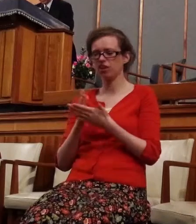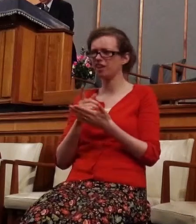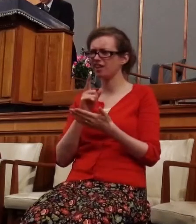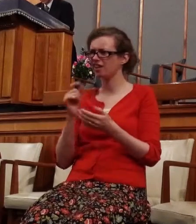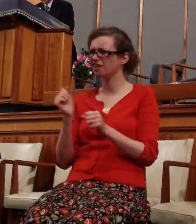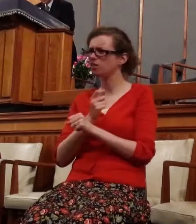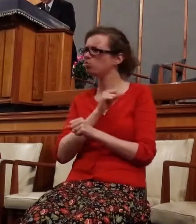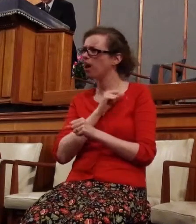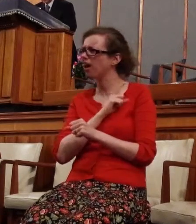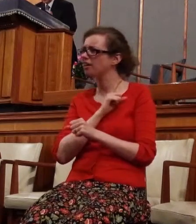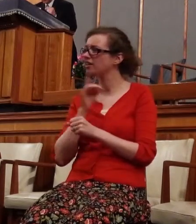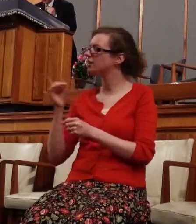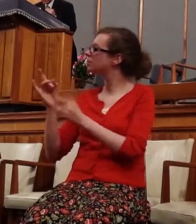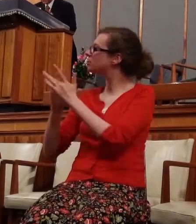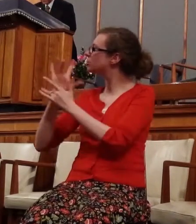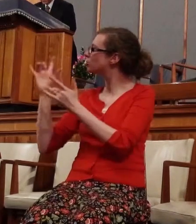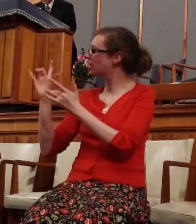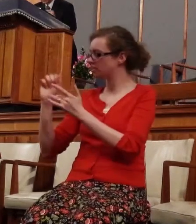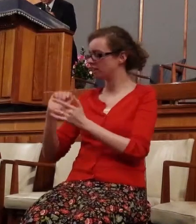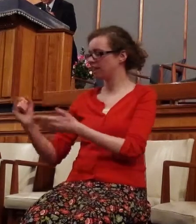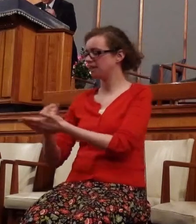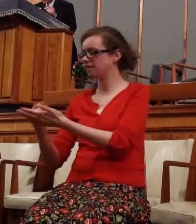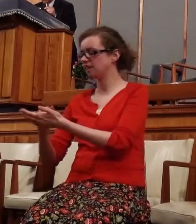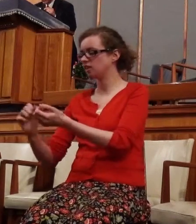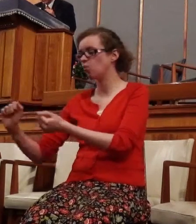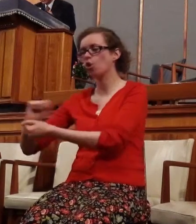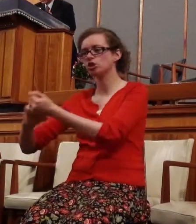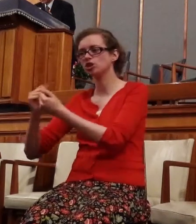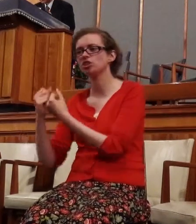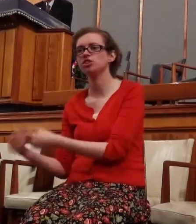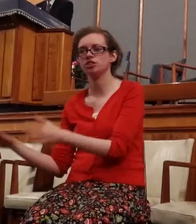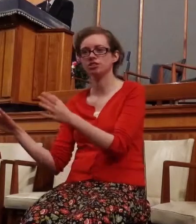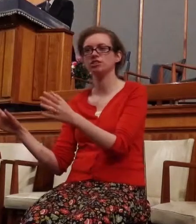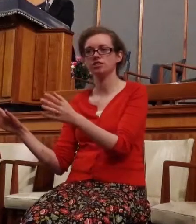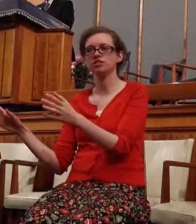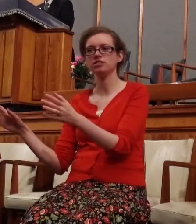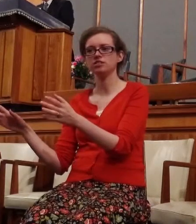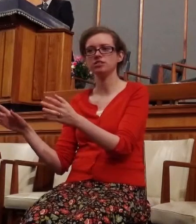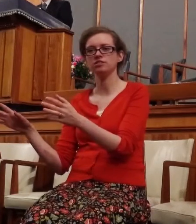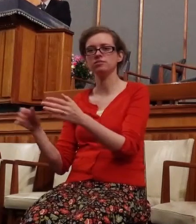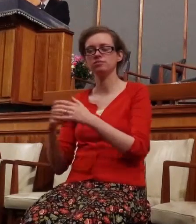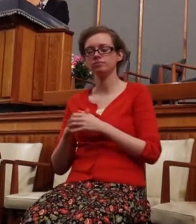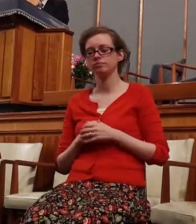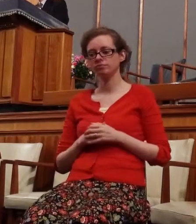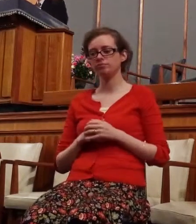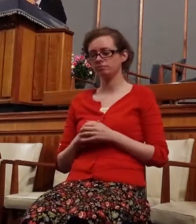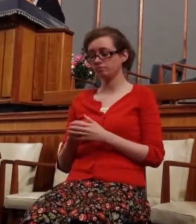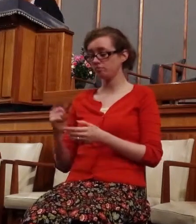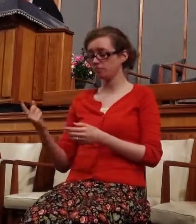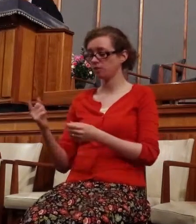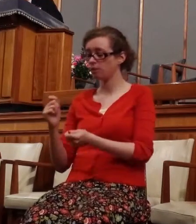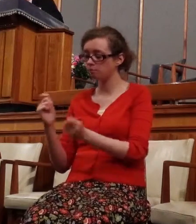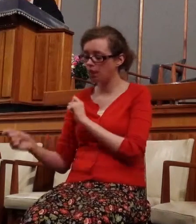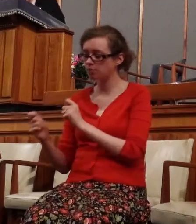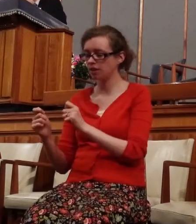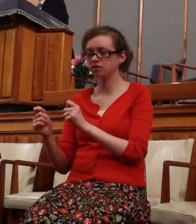great picture. And was baptized, he and all his straightway. So faith is not